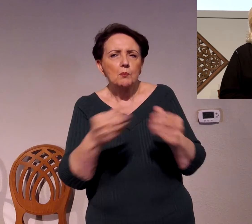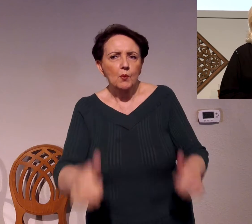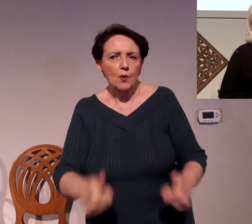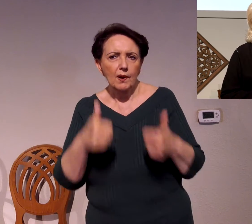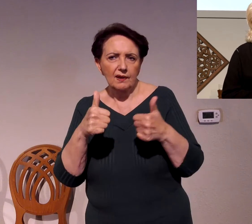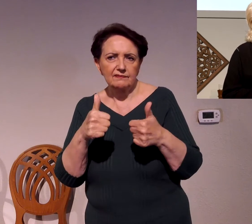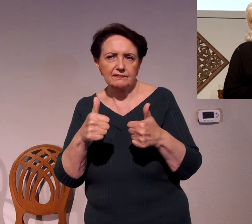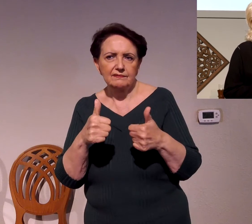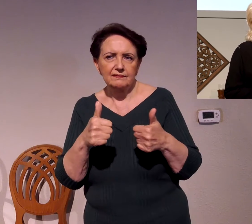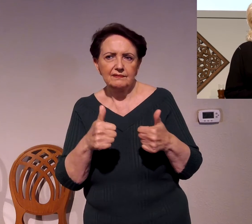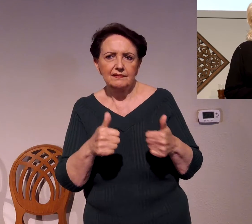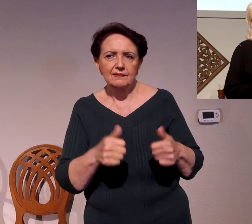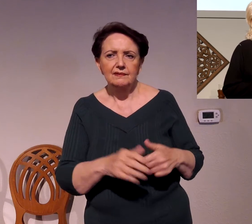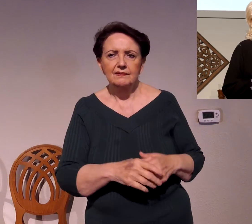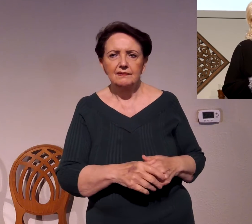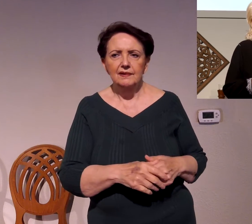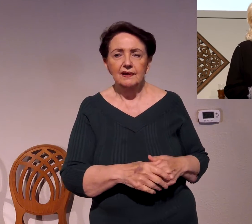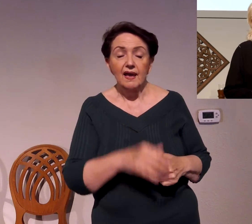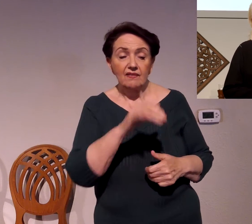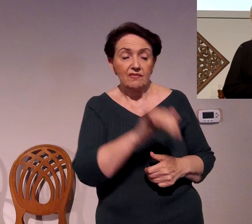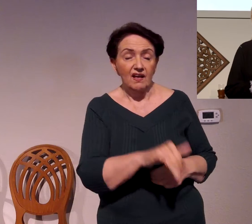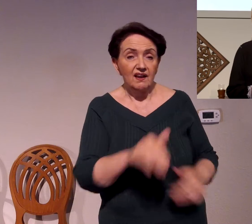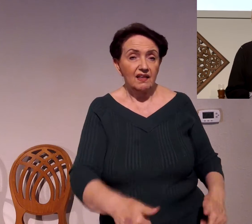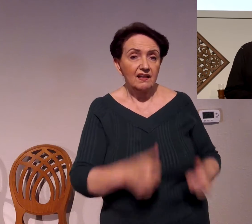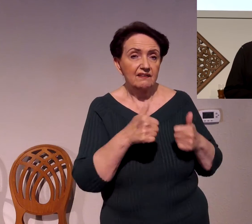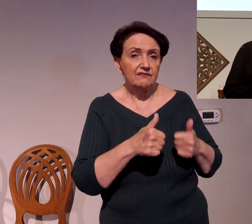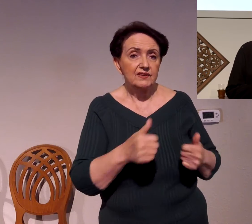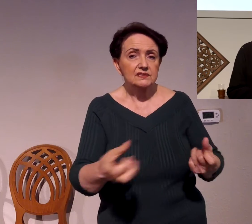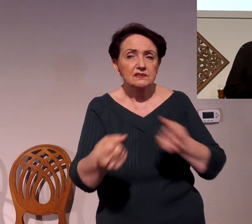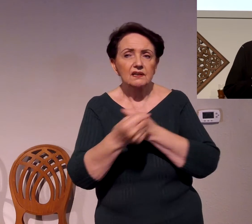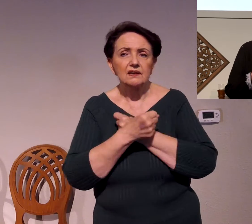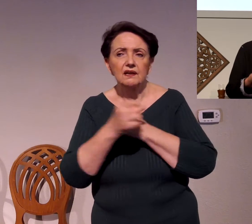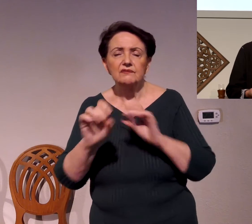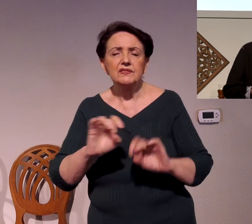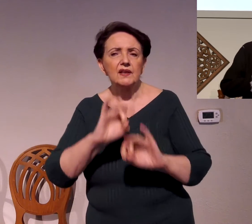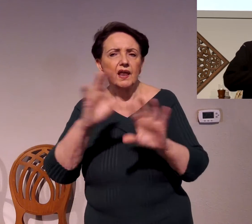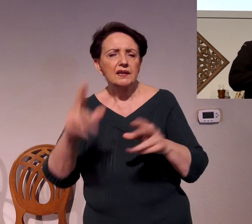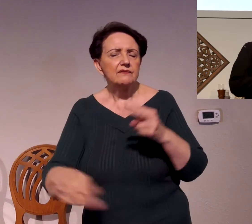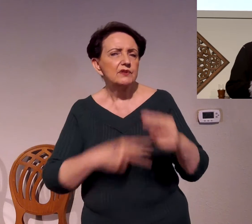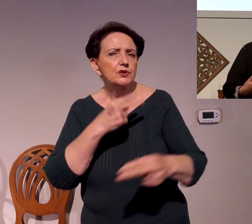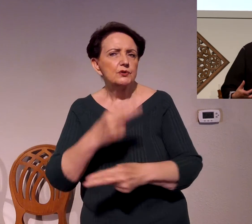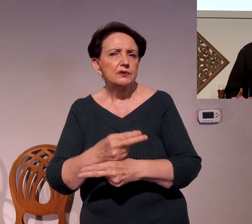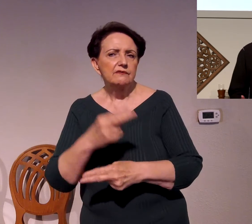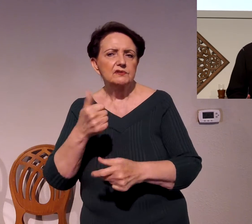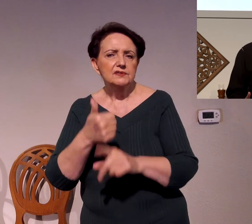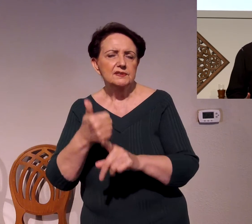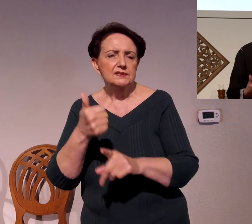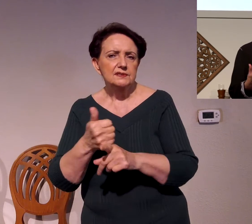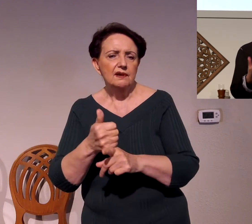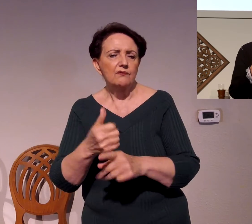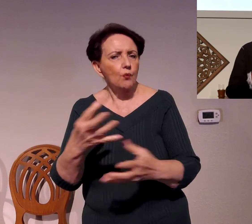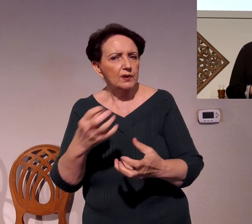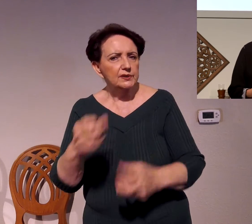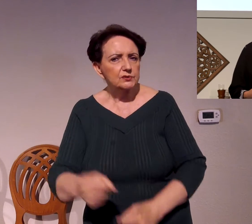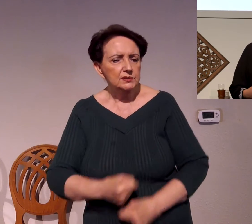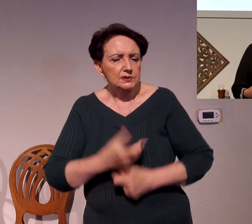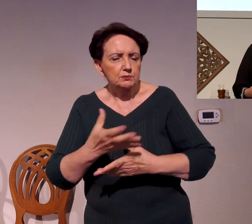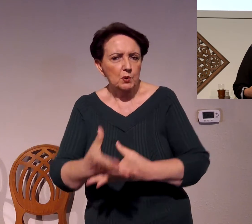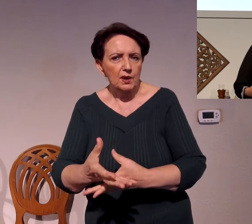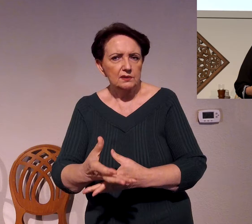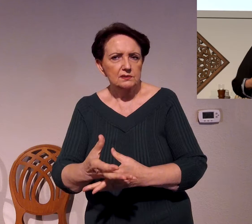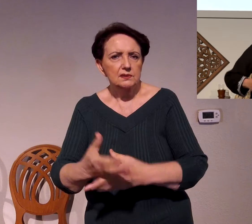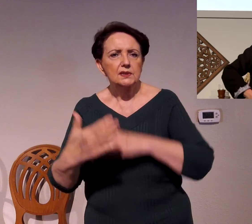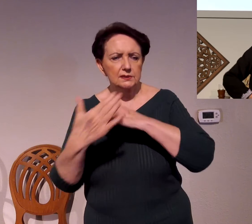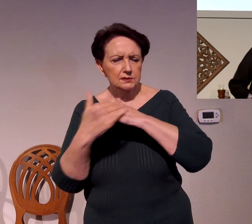for life. And that life is the love and the light of the universe itself seeking to express. And that's what's calling